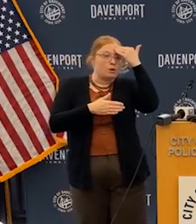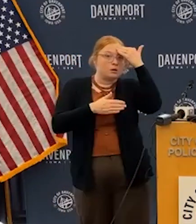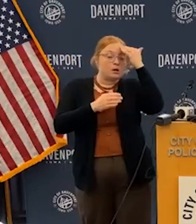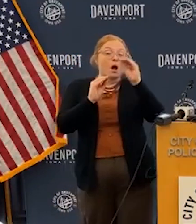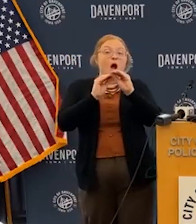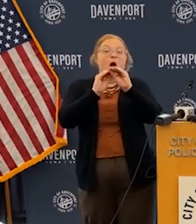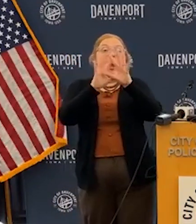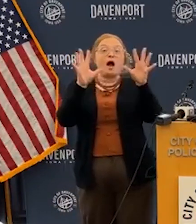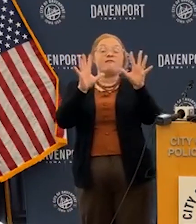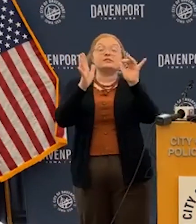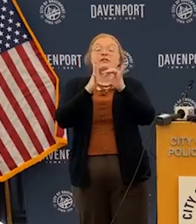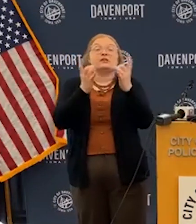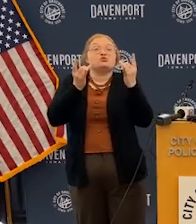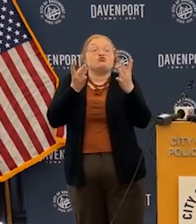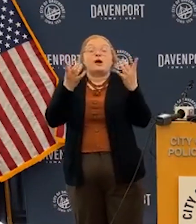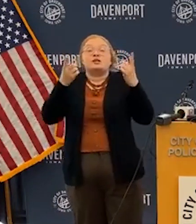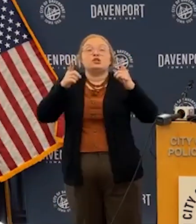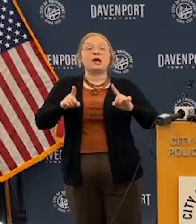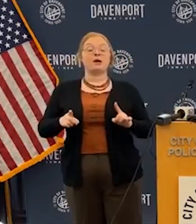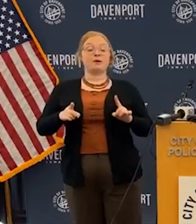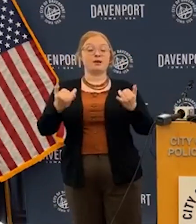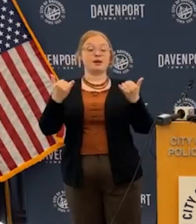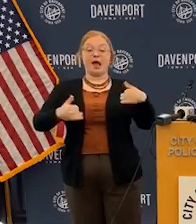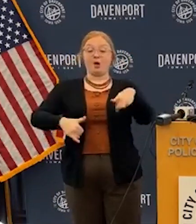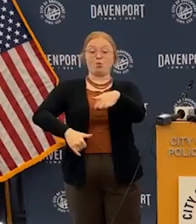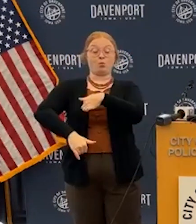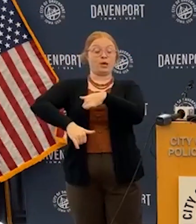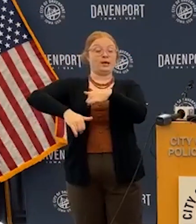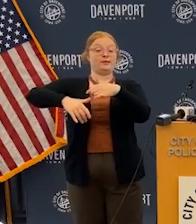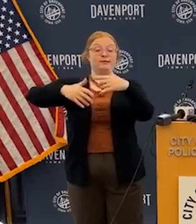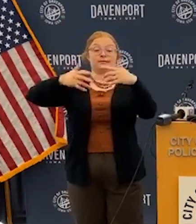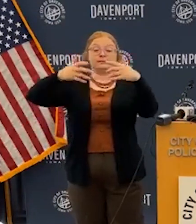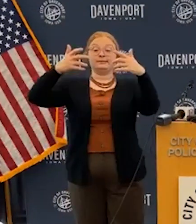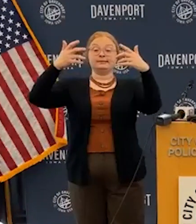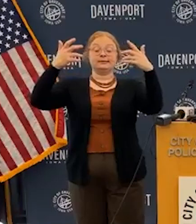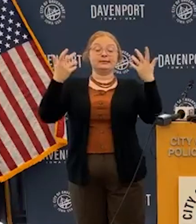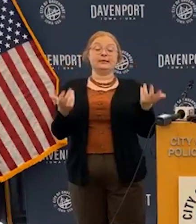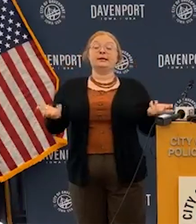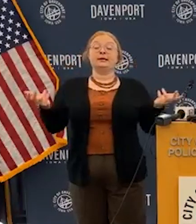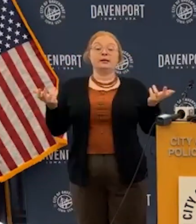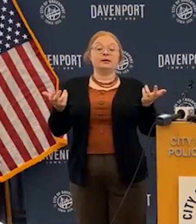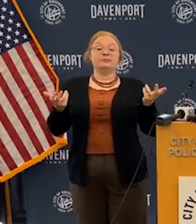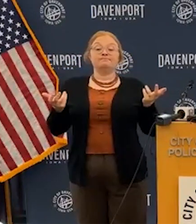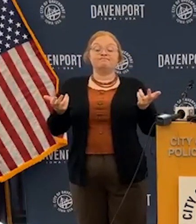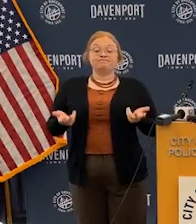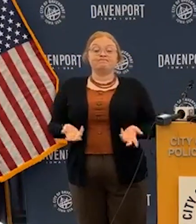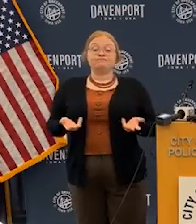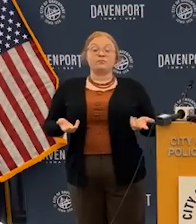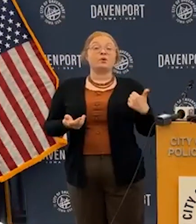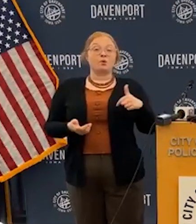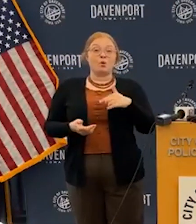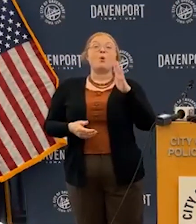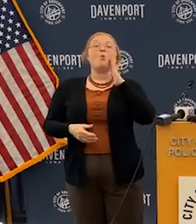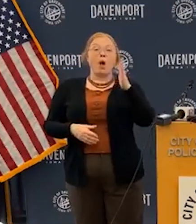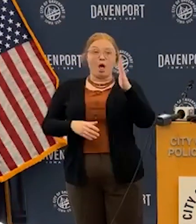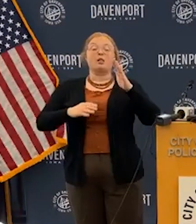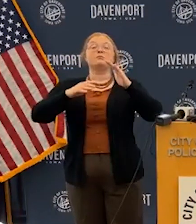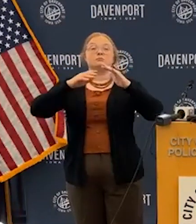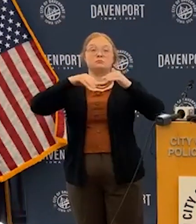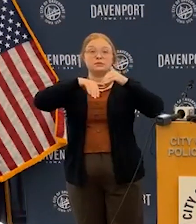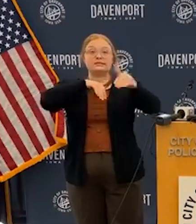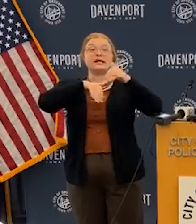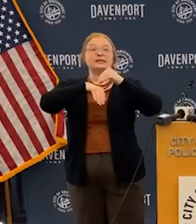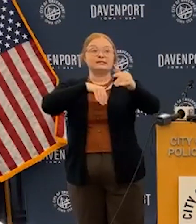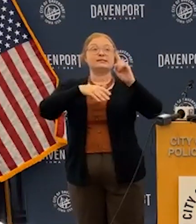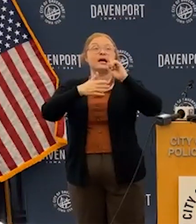are very astute to sending inspectors outside of the cycle they're on